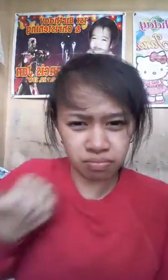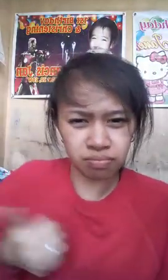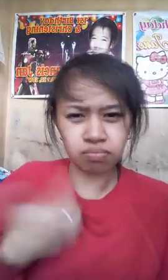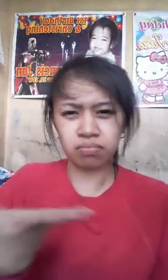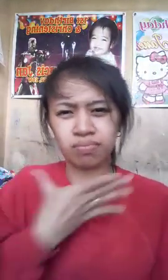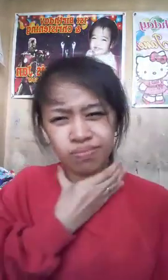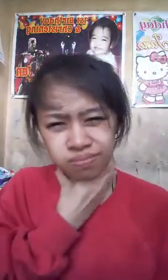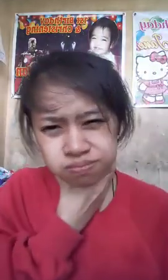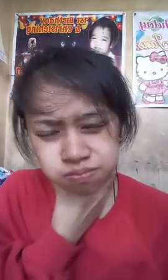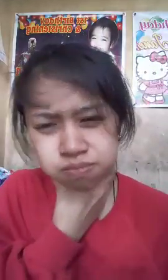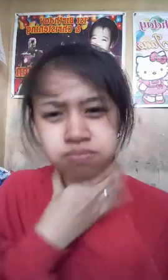TV price of